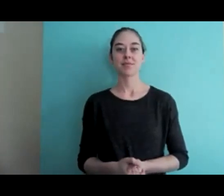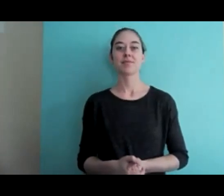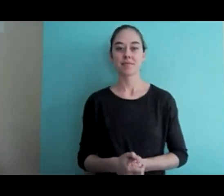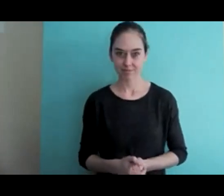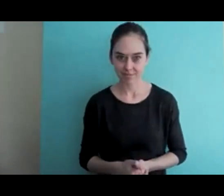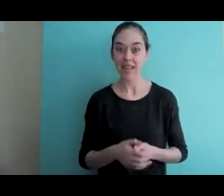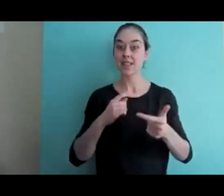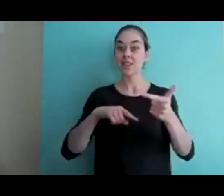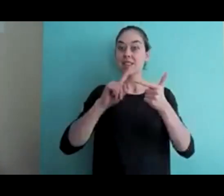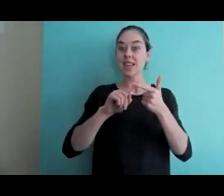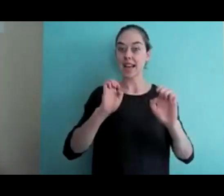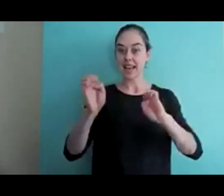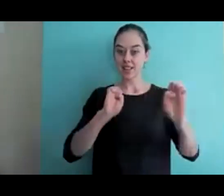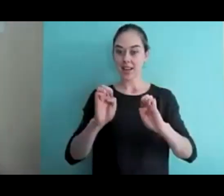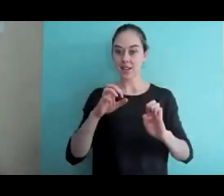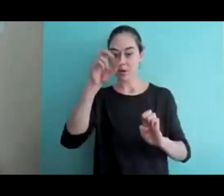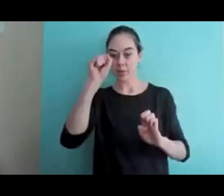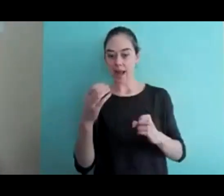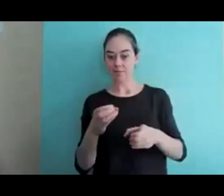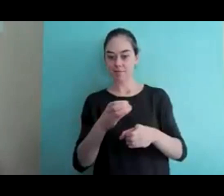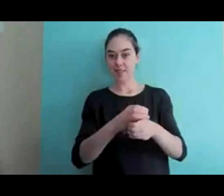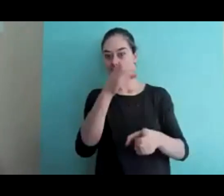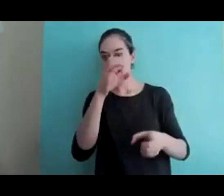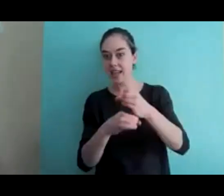And get your dumbbells for the punches next.